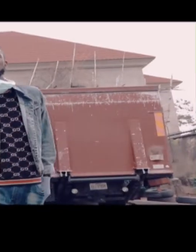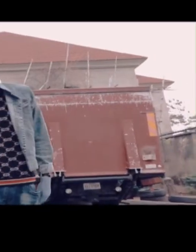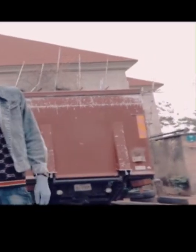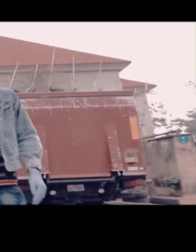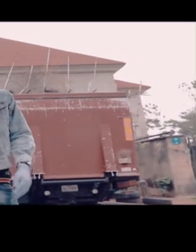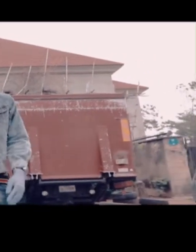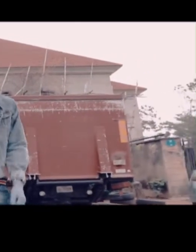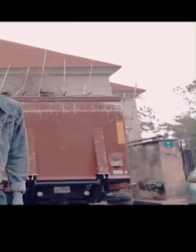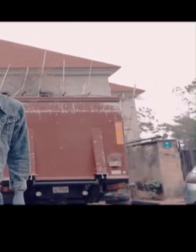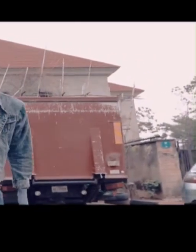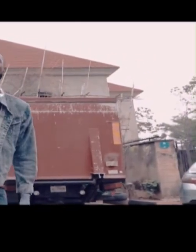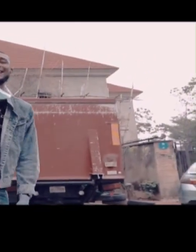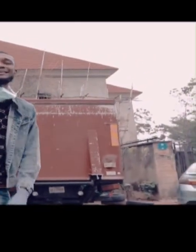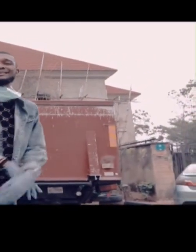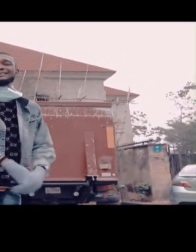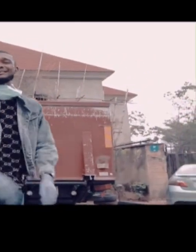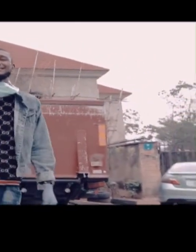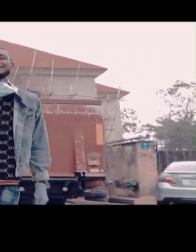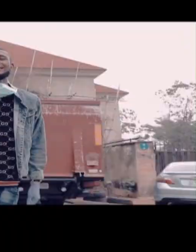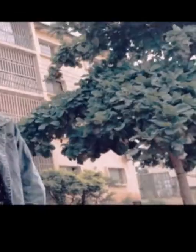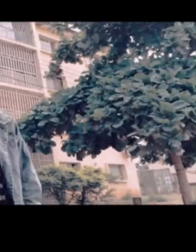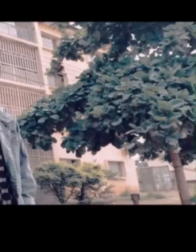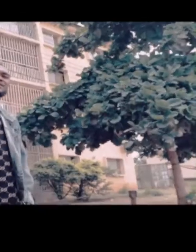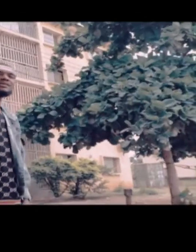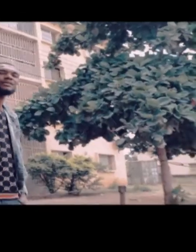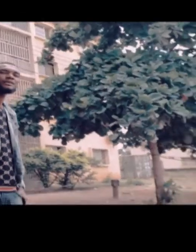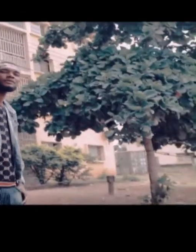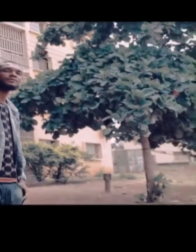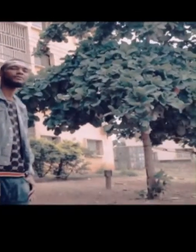Some of us said it was is